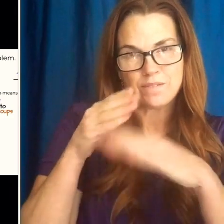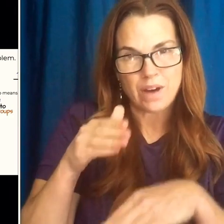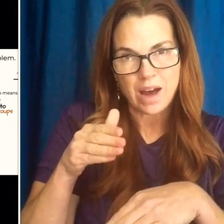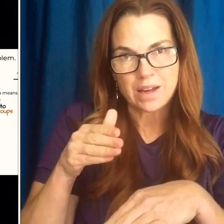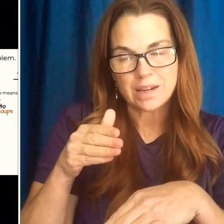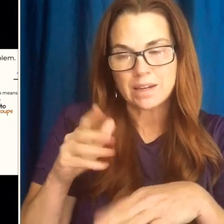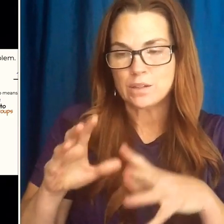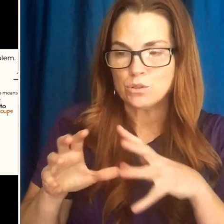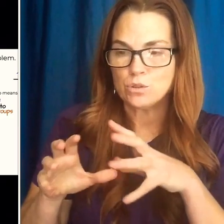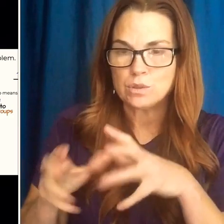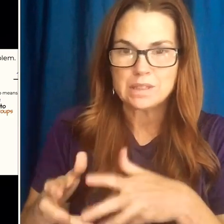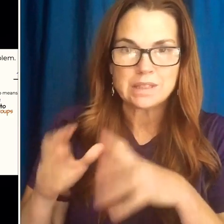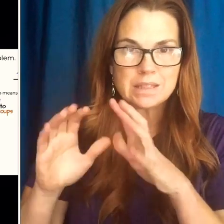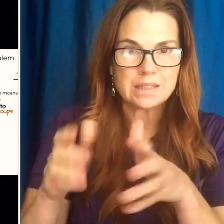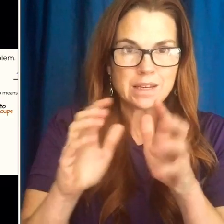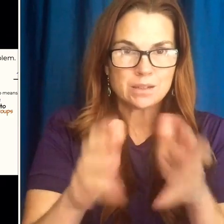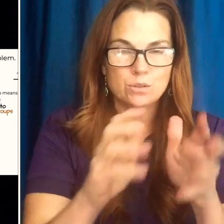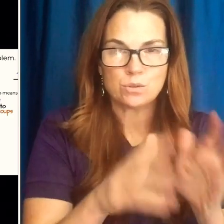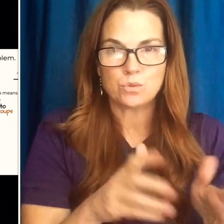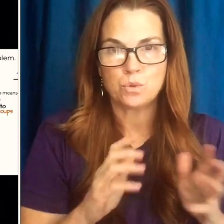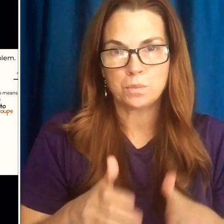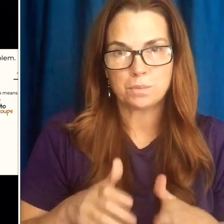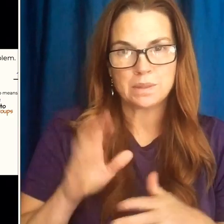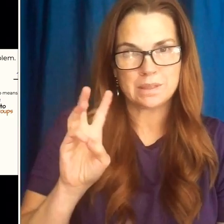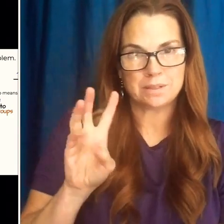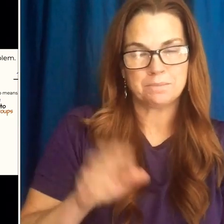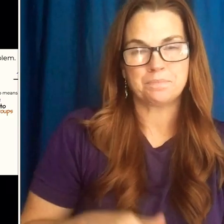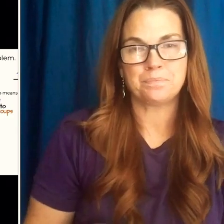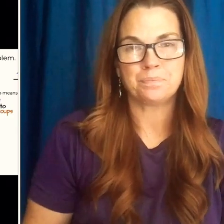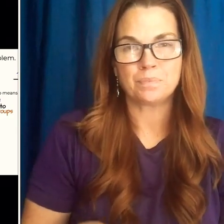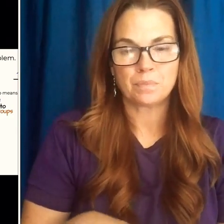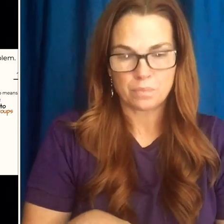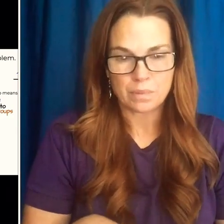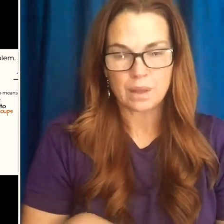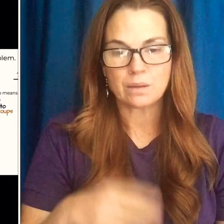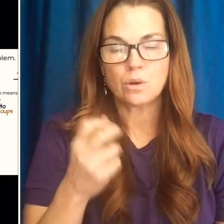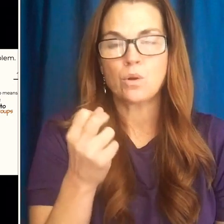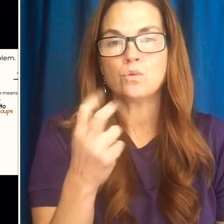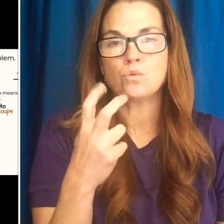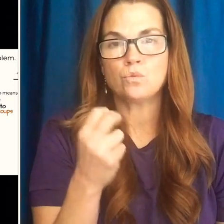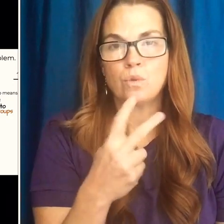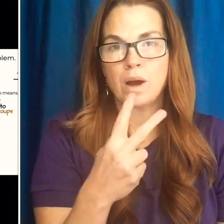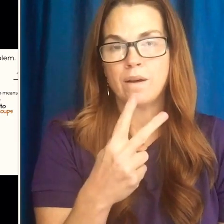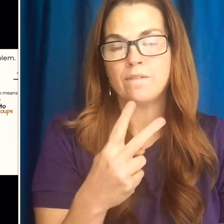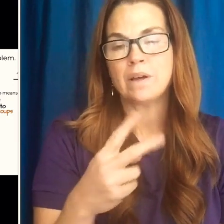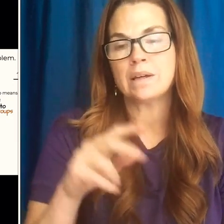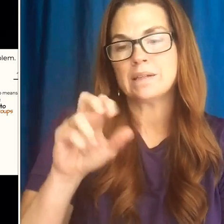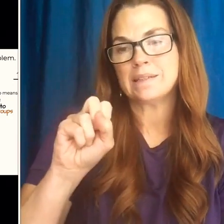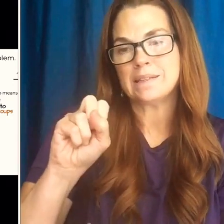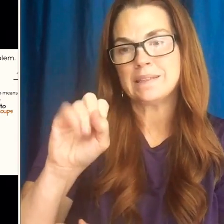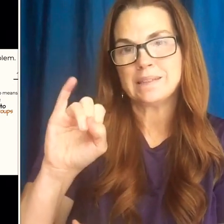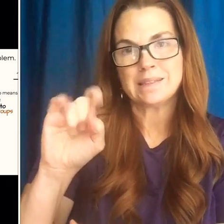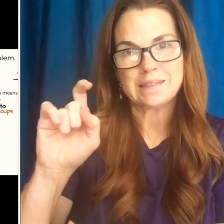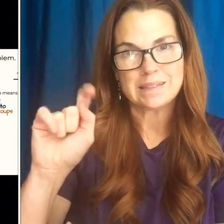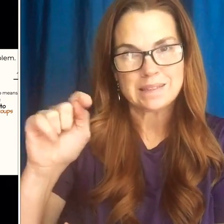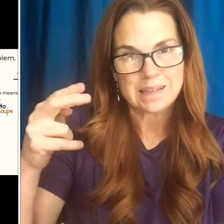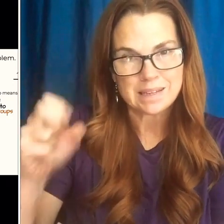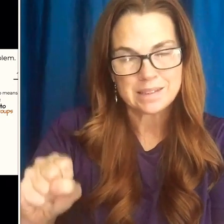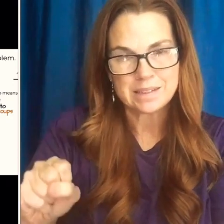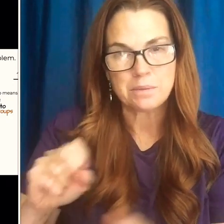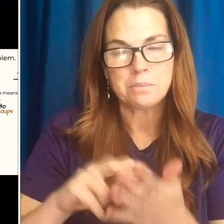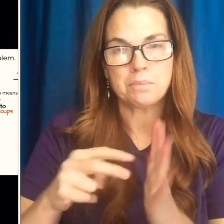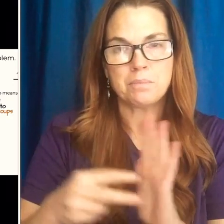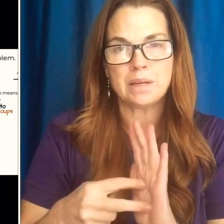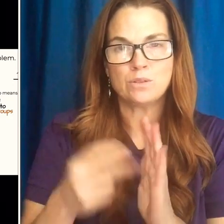12/6 looks like 12 little pie pieces that are 1/6 big. 12 divided into 6 equal